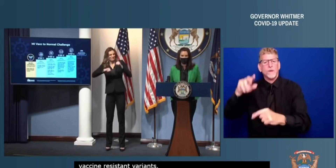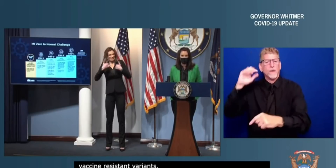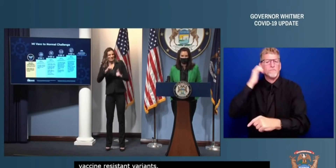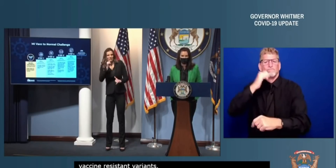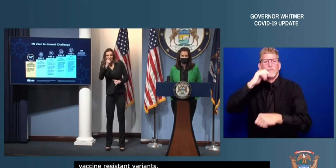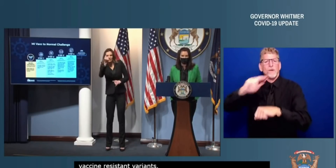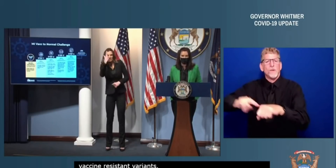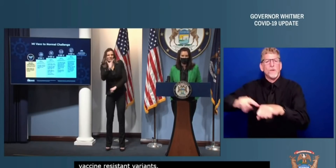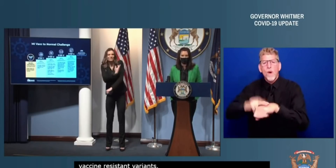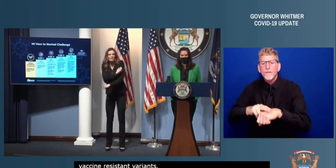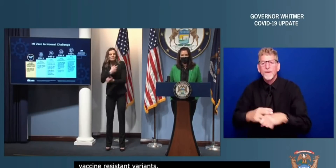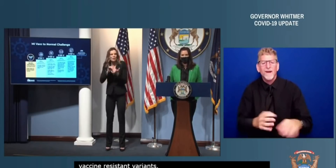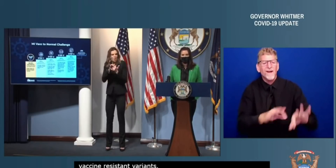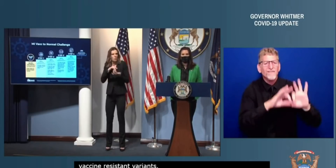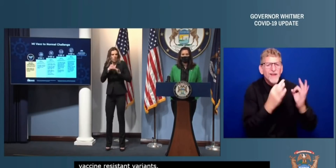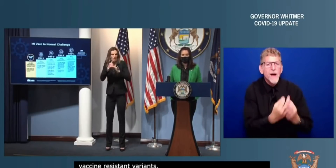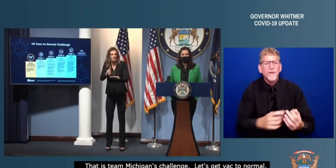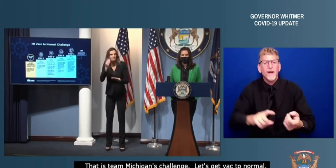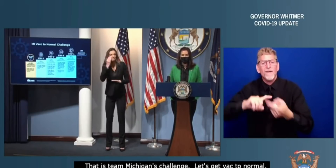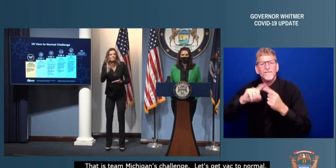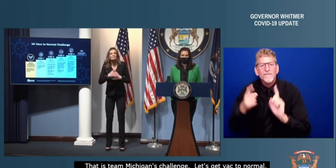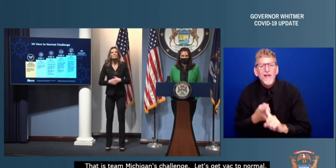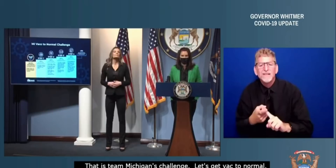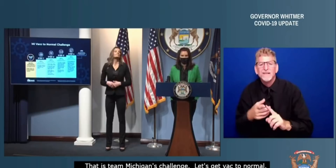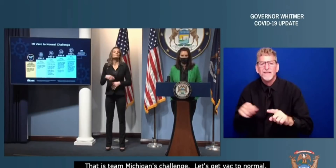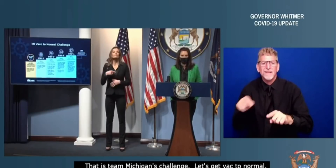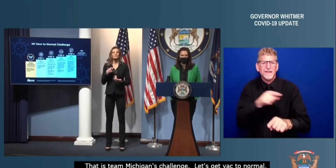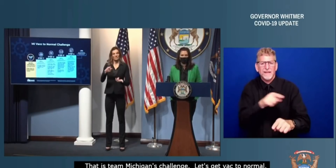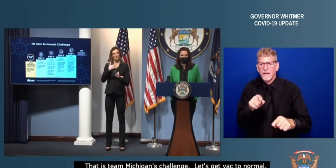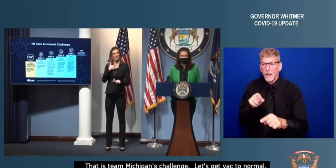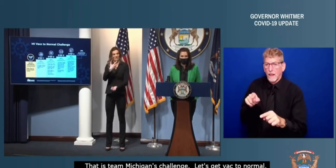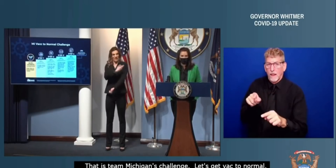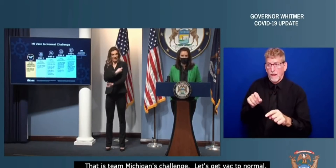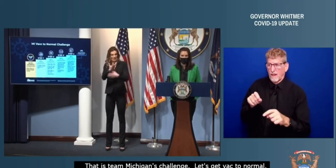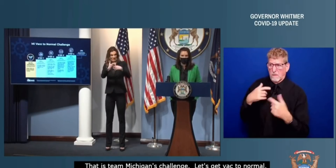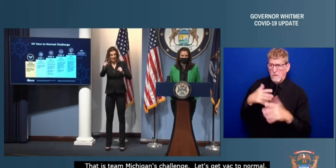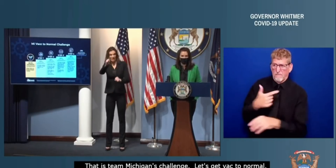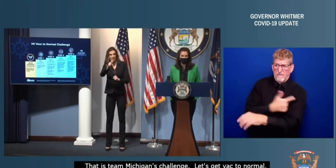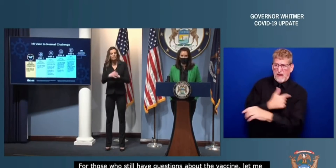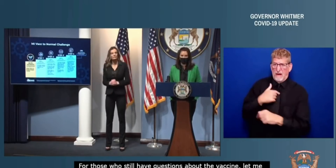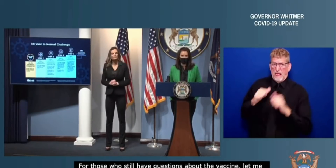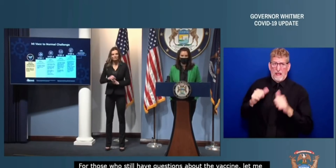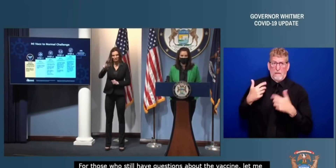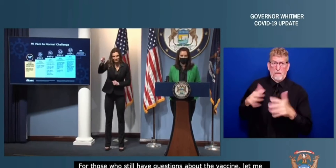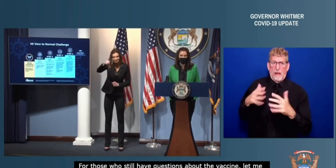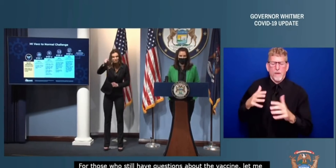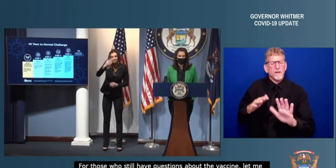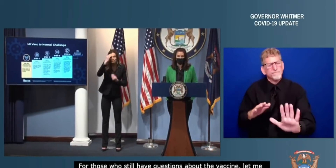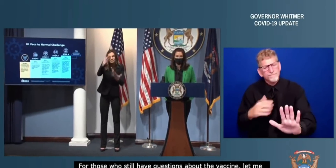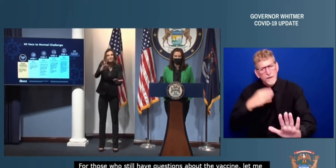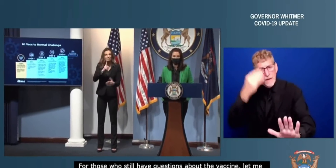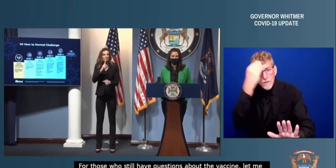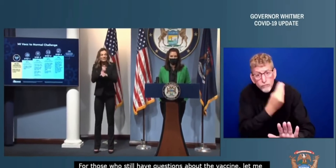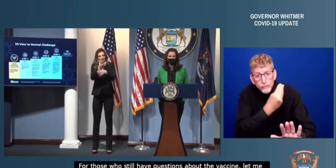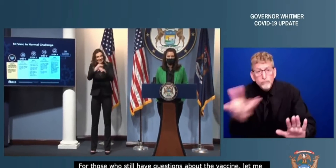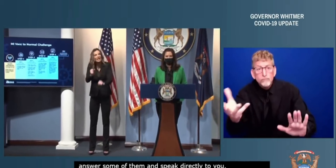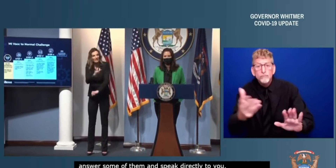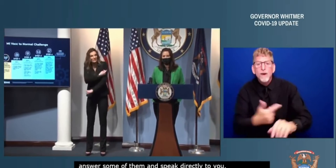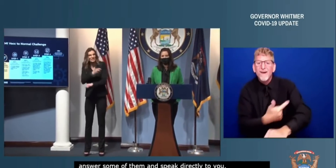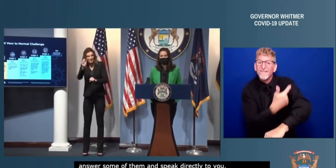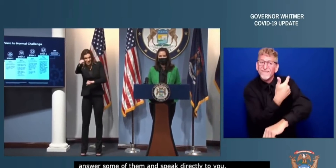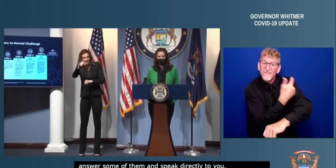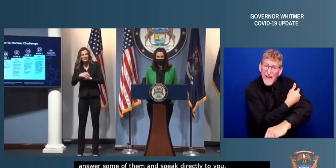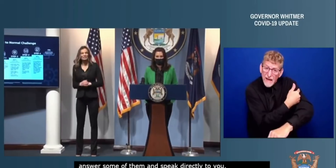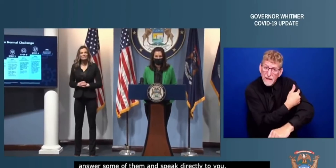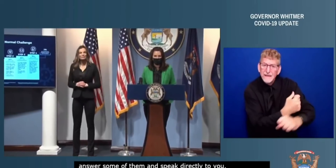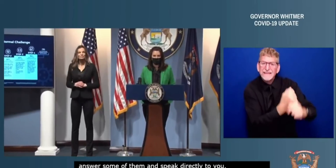speak directly to you. The vaccine is safe. It'll protect you, your family, and other people from getting COVID. It has